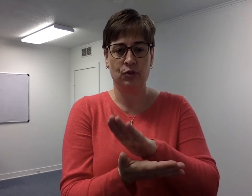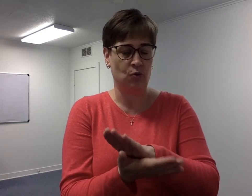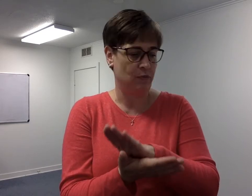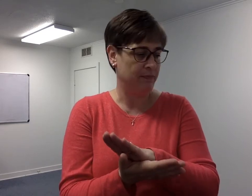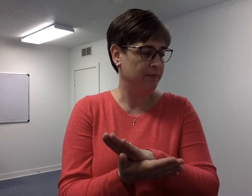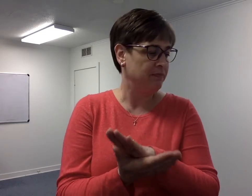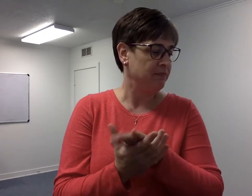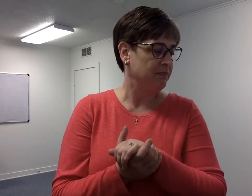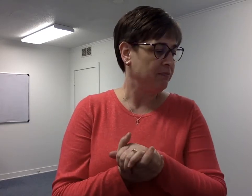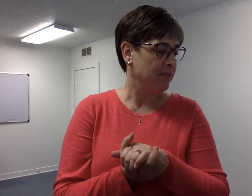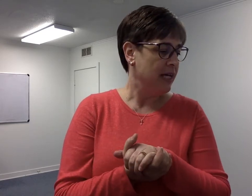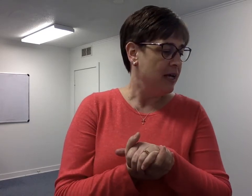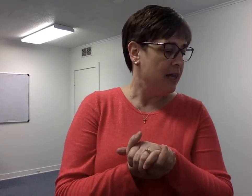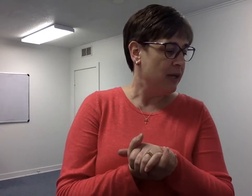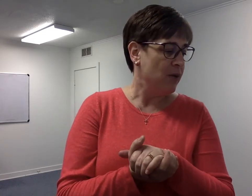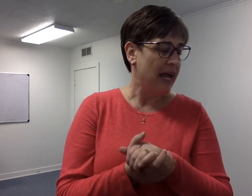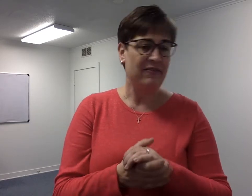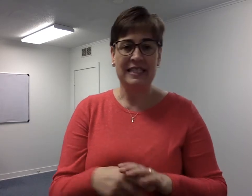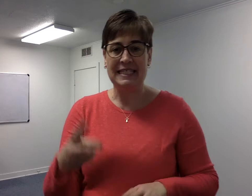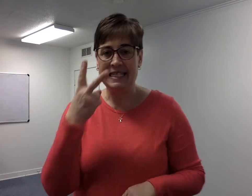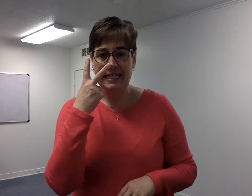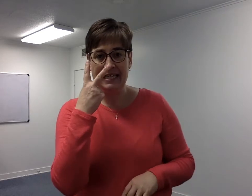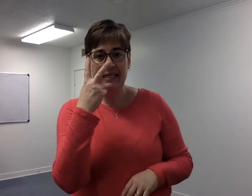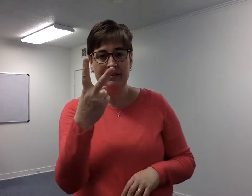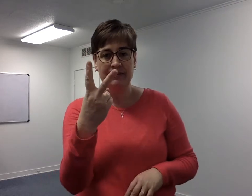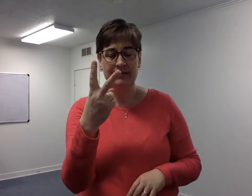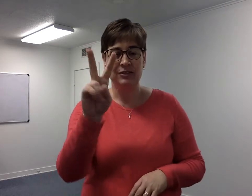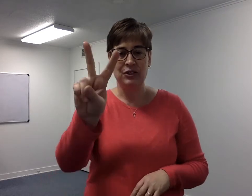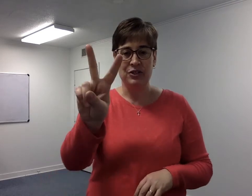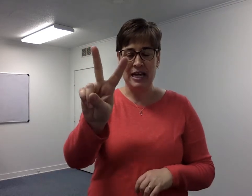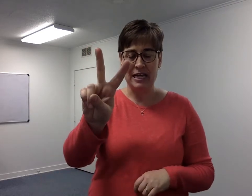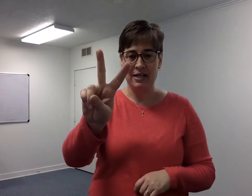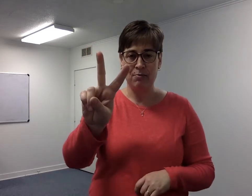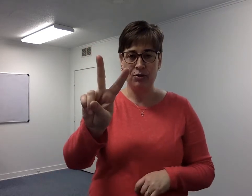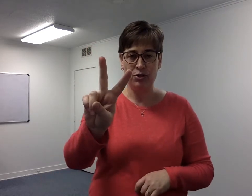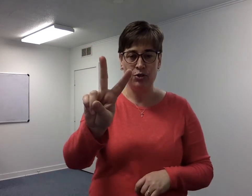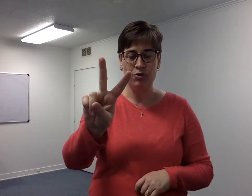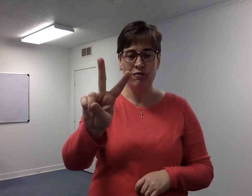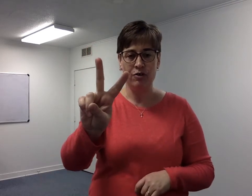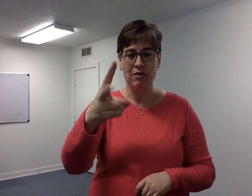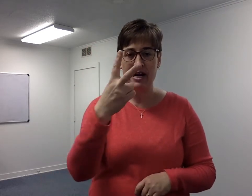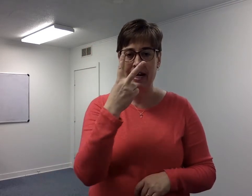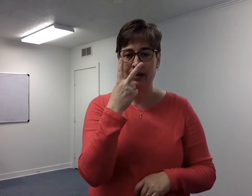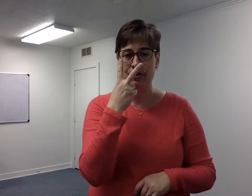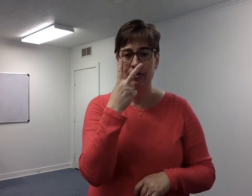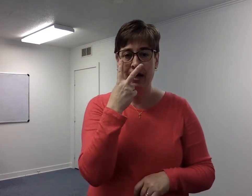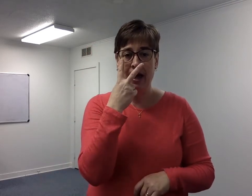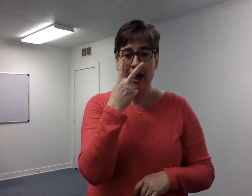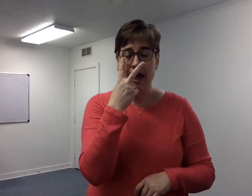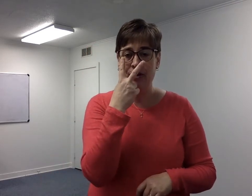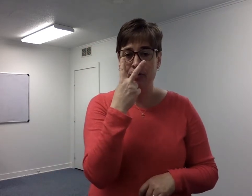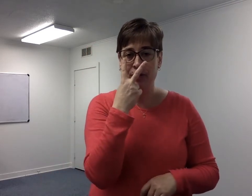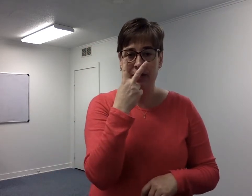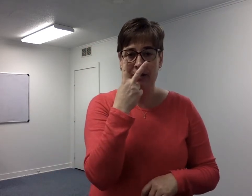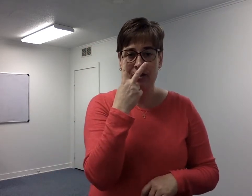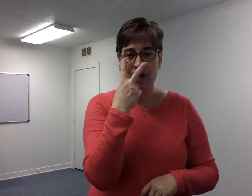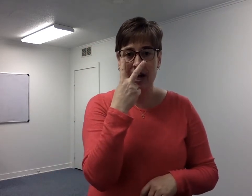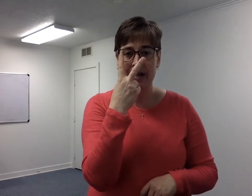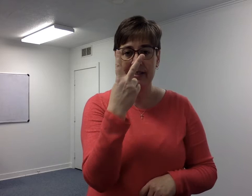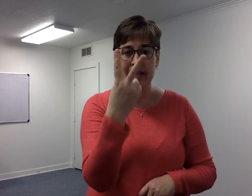school. Then we have C. So you're taking a number 2 for a right-hander, and you're putting them at your eyes, and